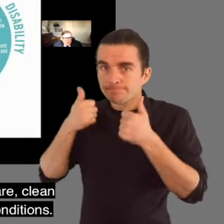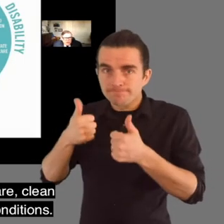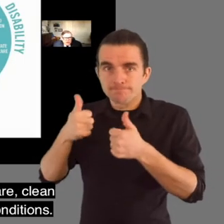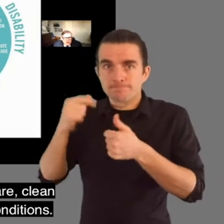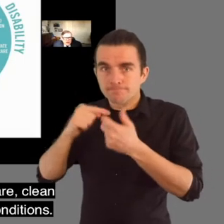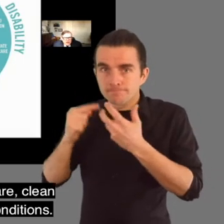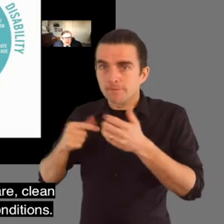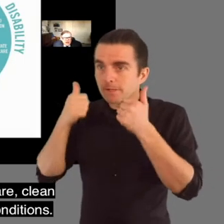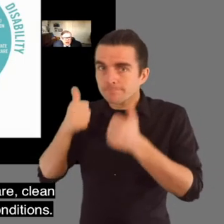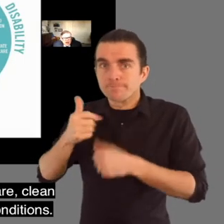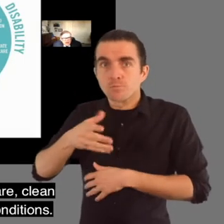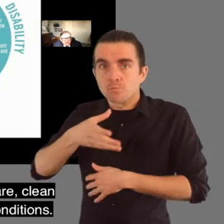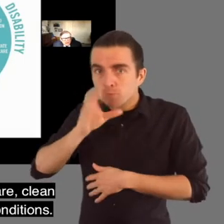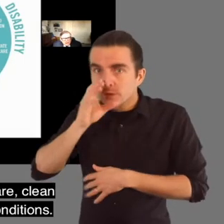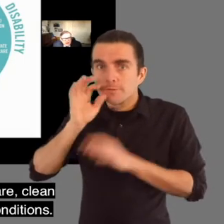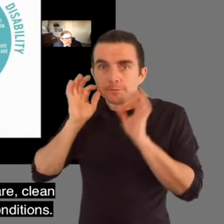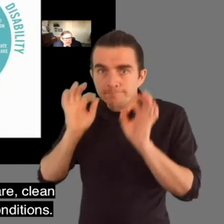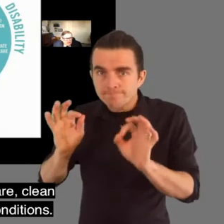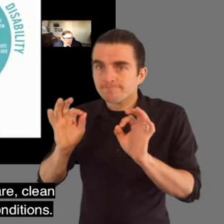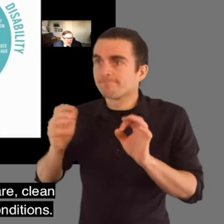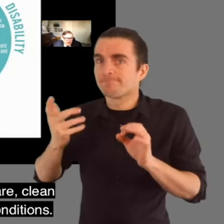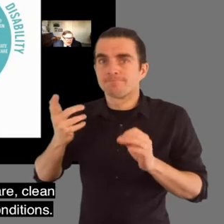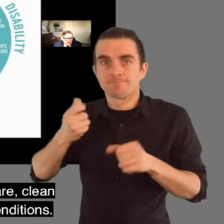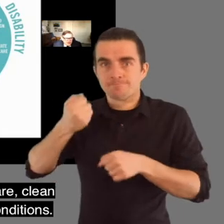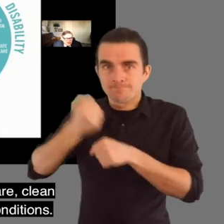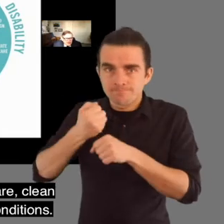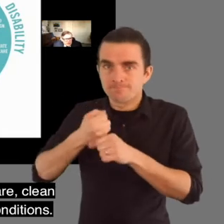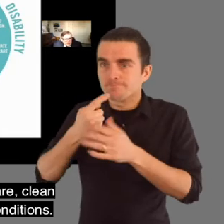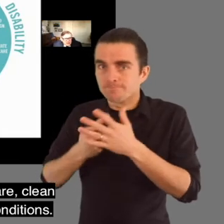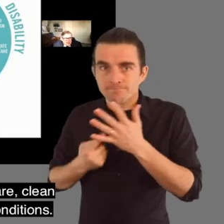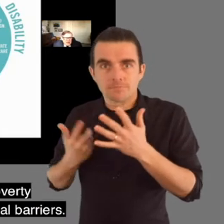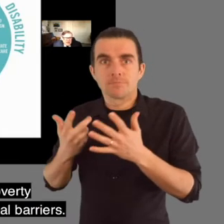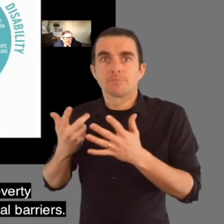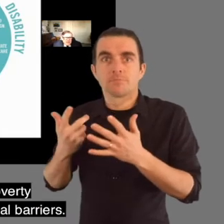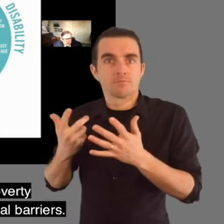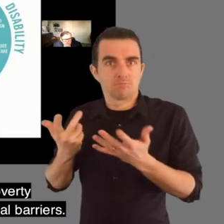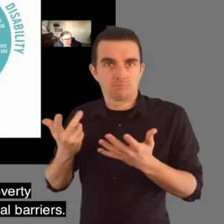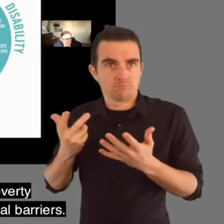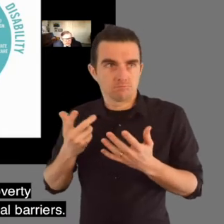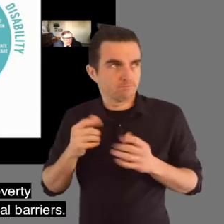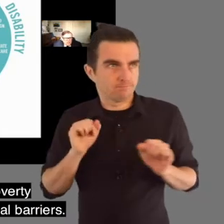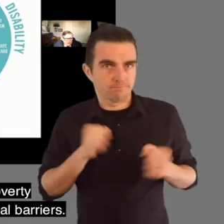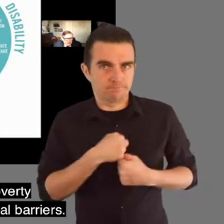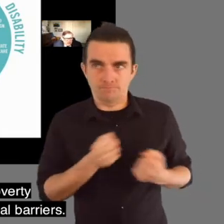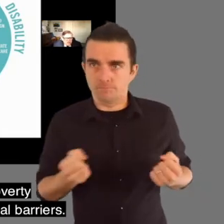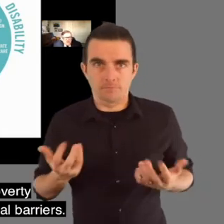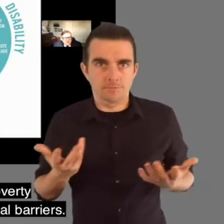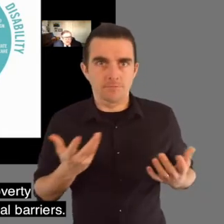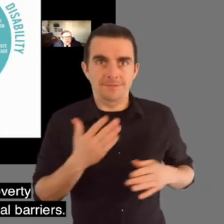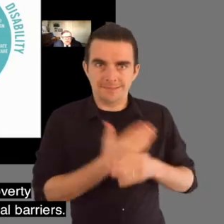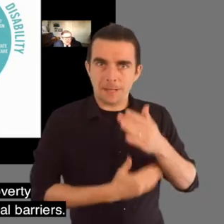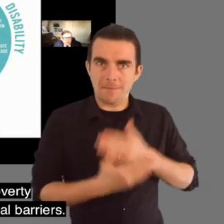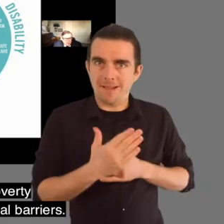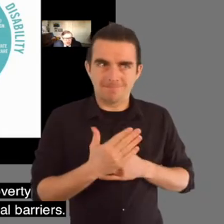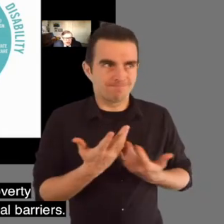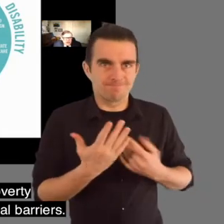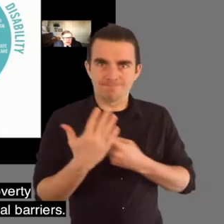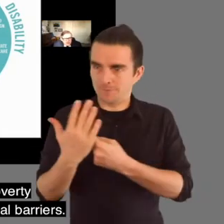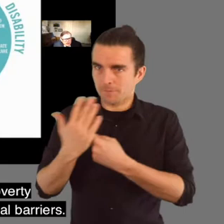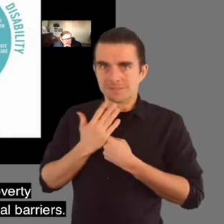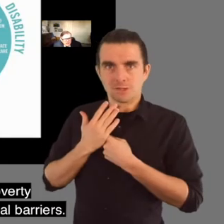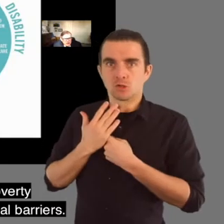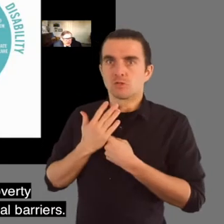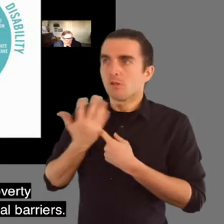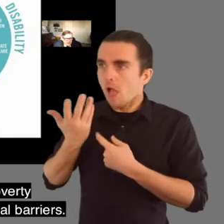clean water, through unsafe working conditions. Disability can contribute to poverty through discrimination